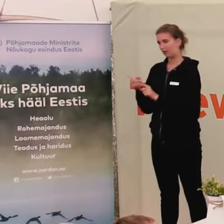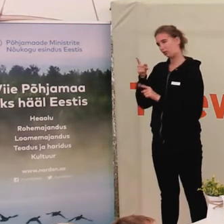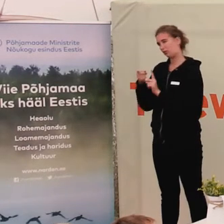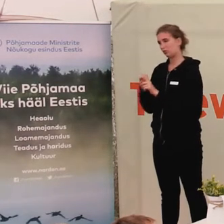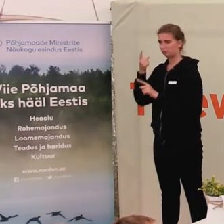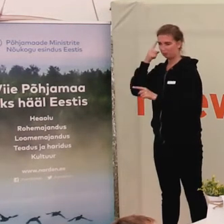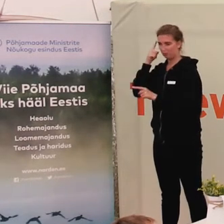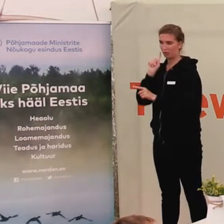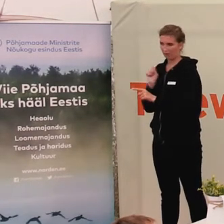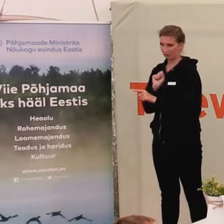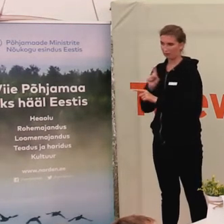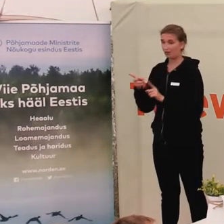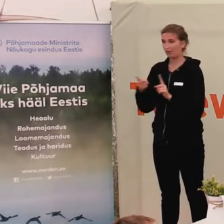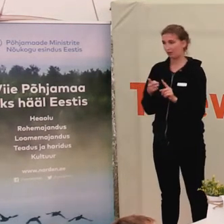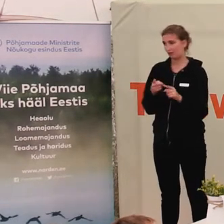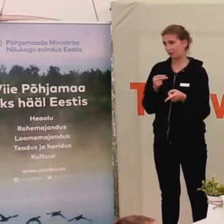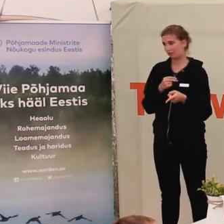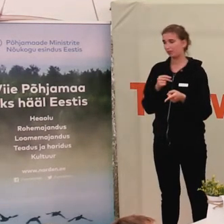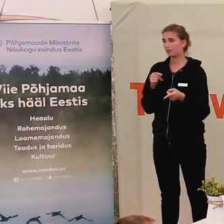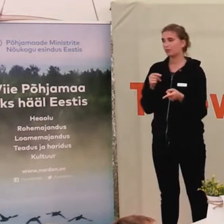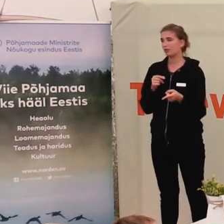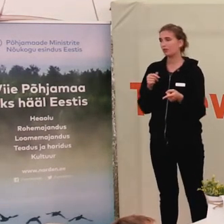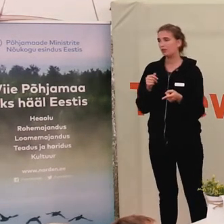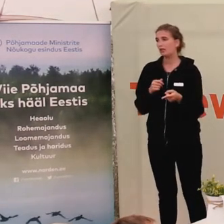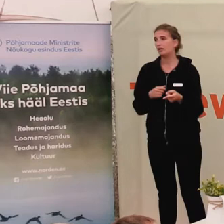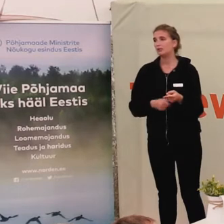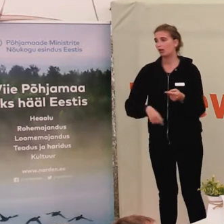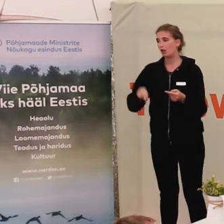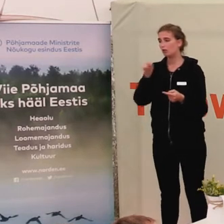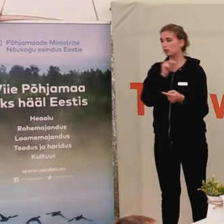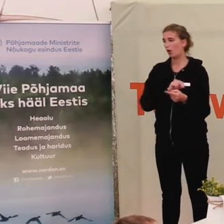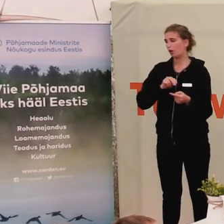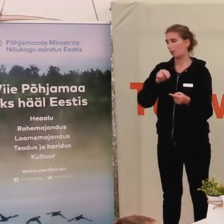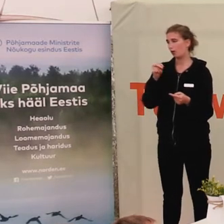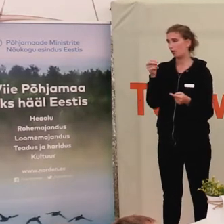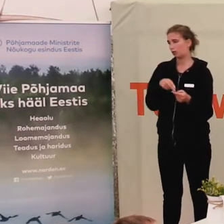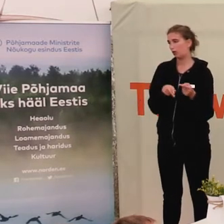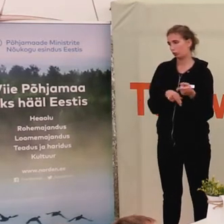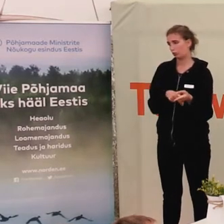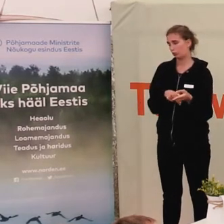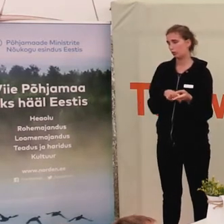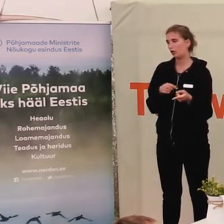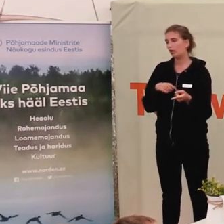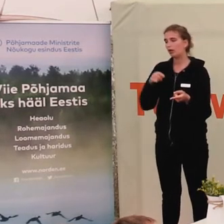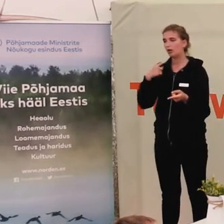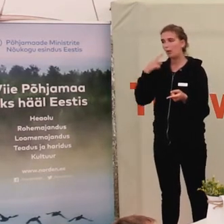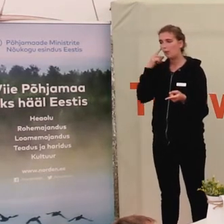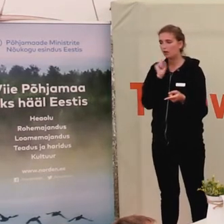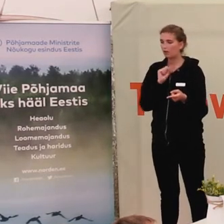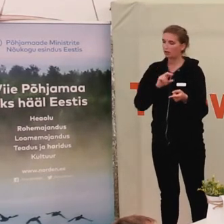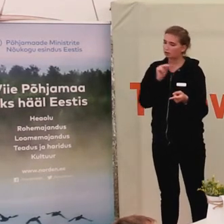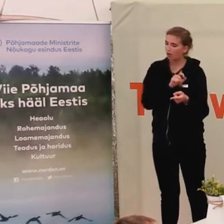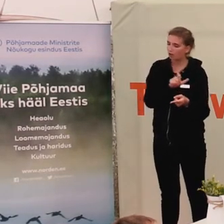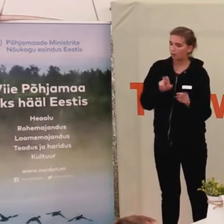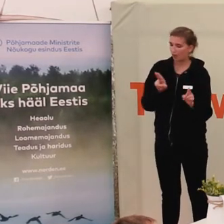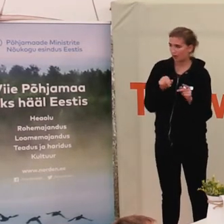of course that value-added tax is the end consumer tax, which means you can always measure who is doing the consumption.